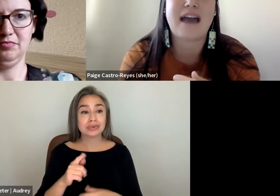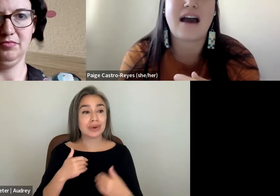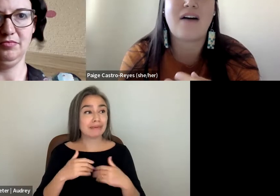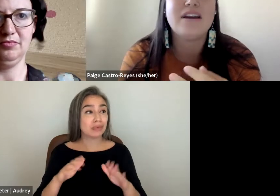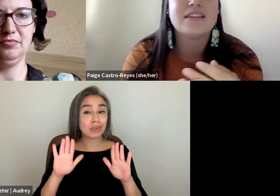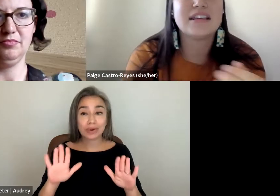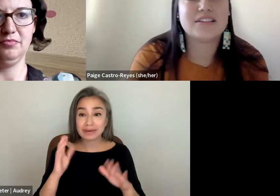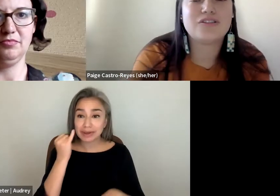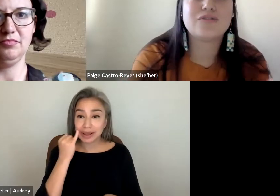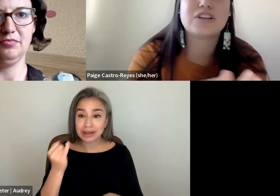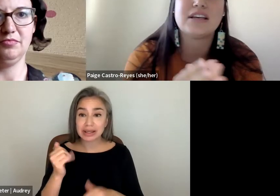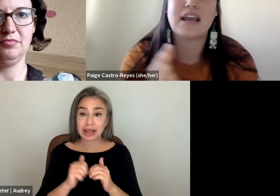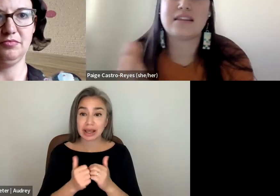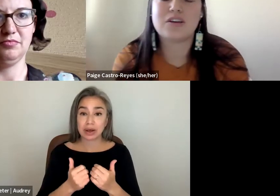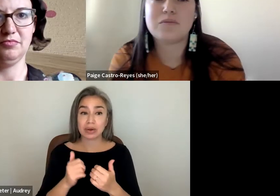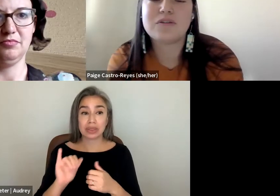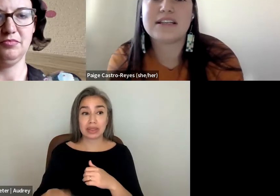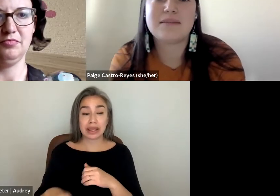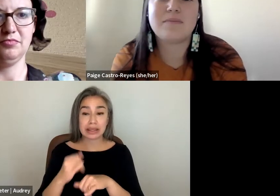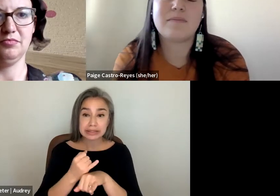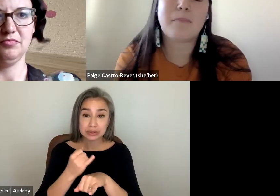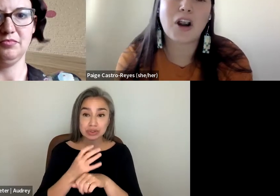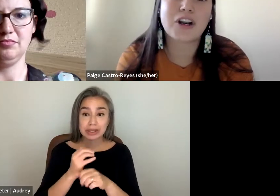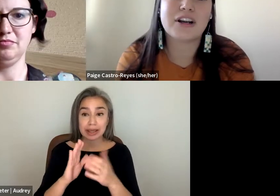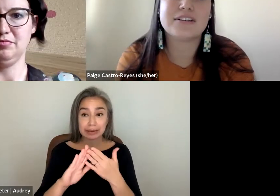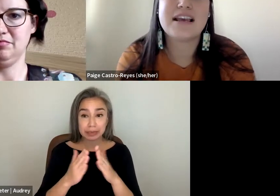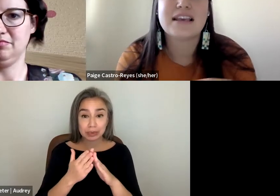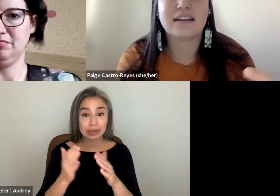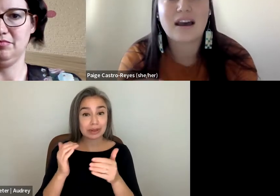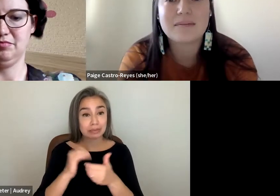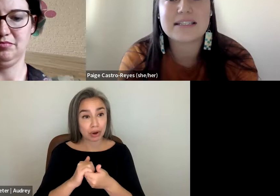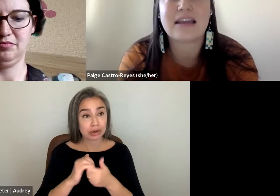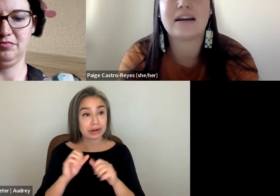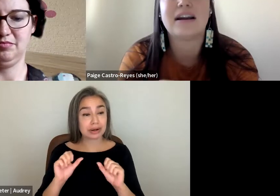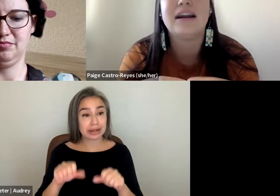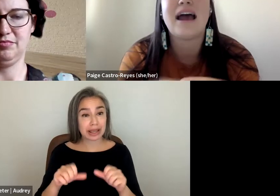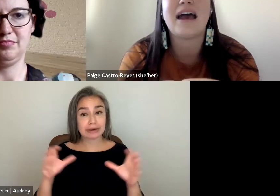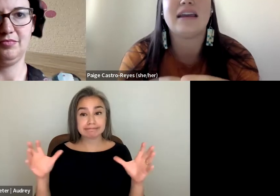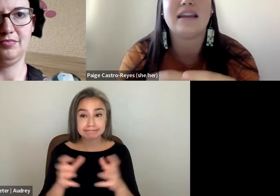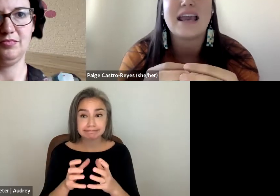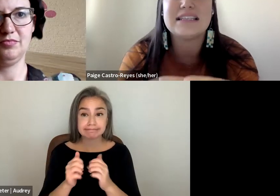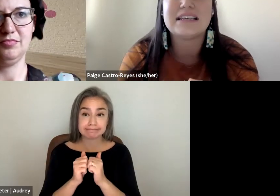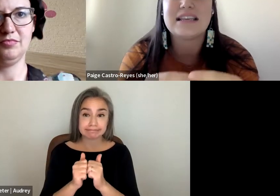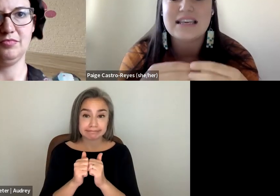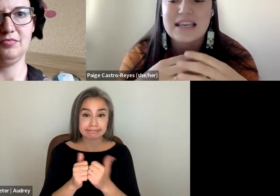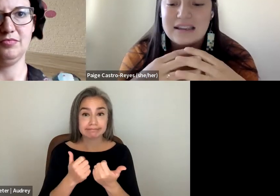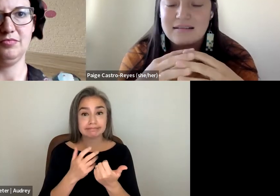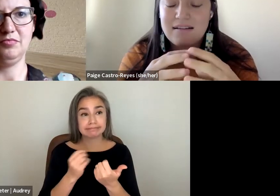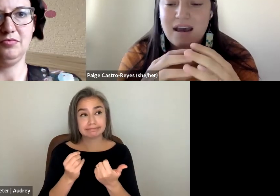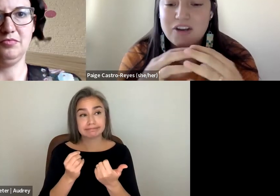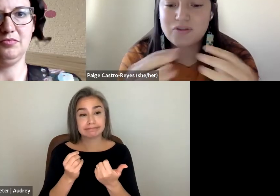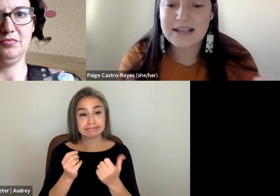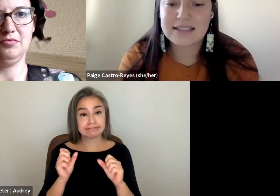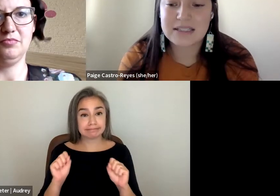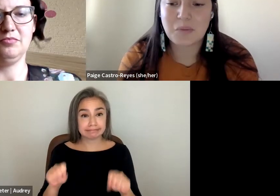ideas of how the institution and the community partners can come together and ideally